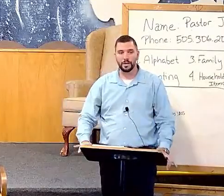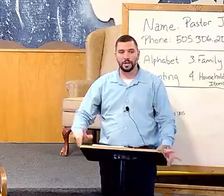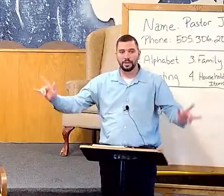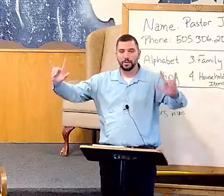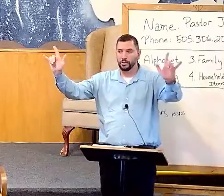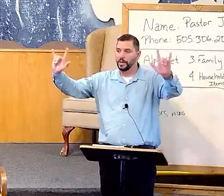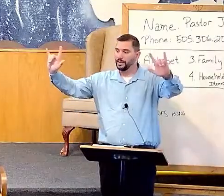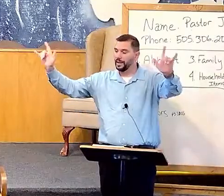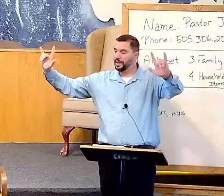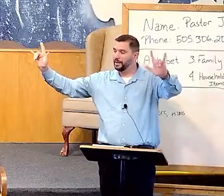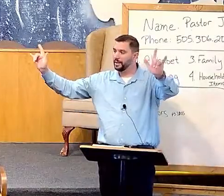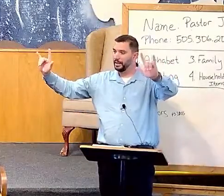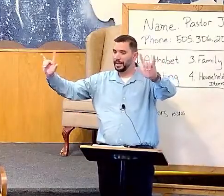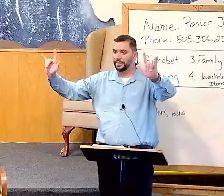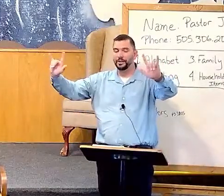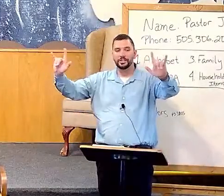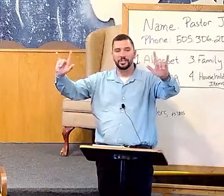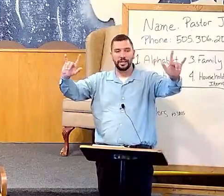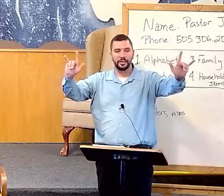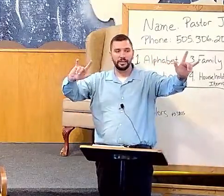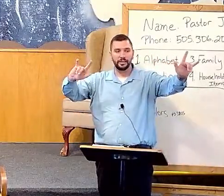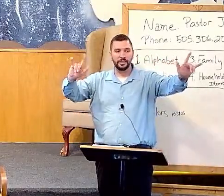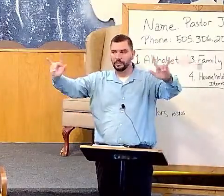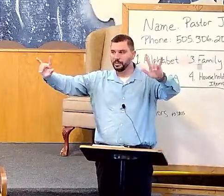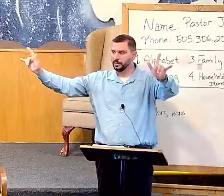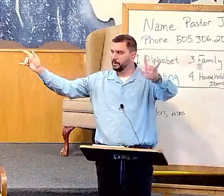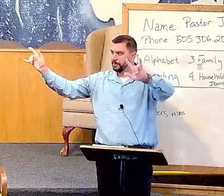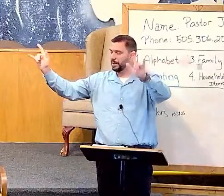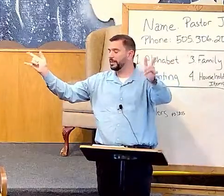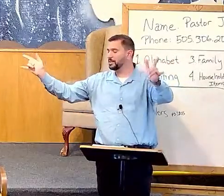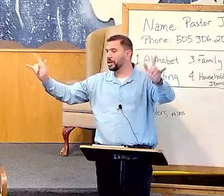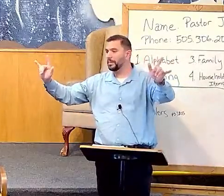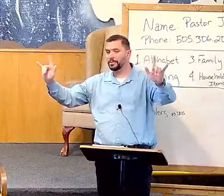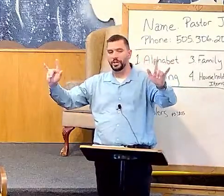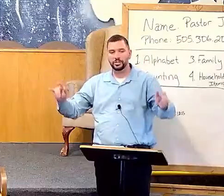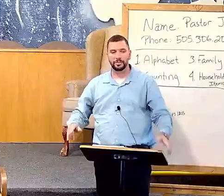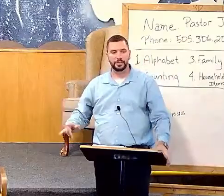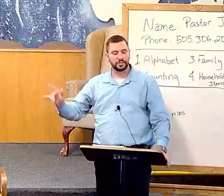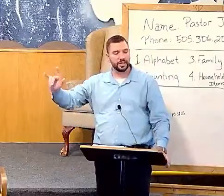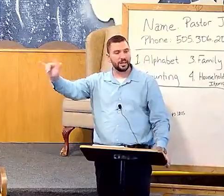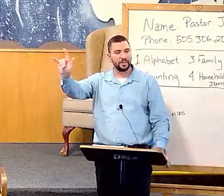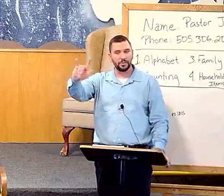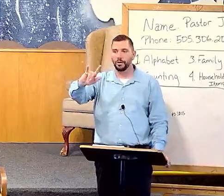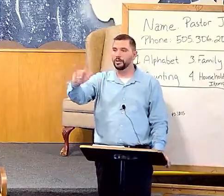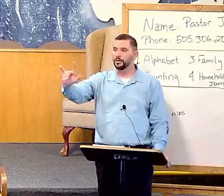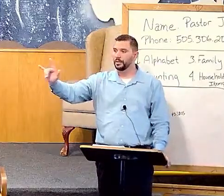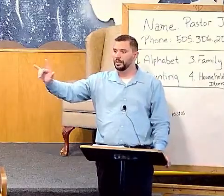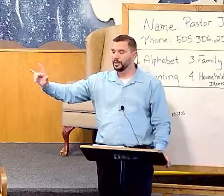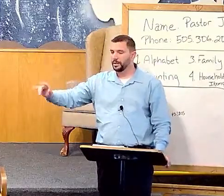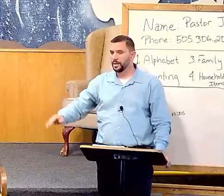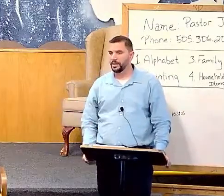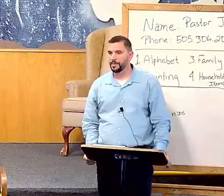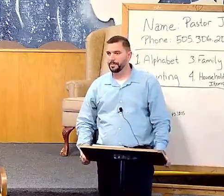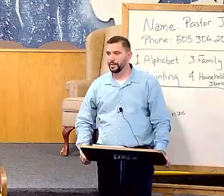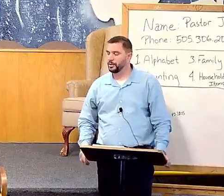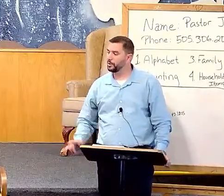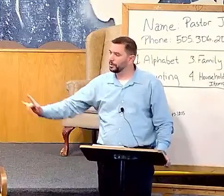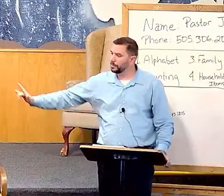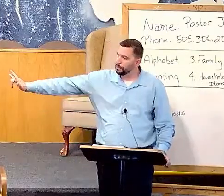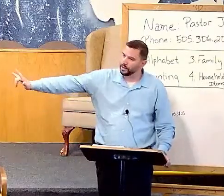they'll go like that. And they're just saying, that's a common gesture, but they're saying I love you all. And you could point to this